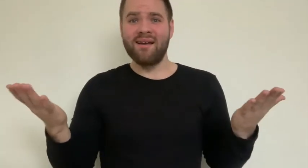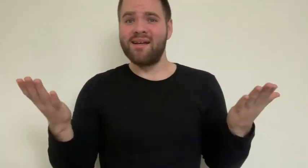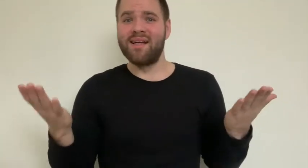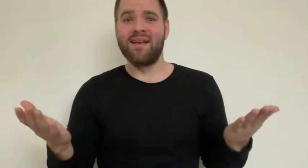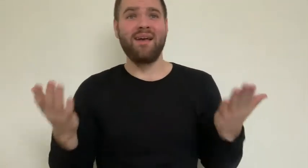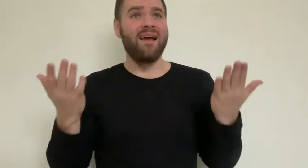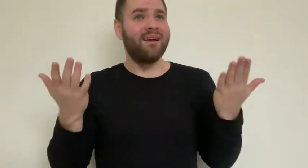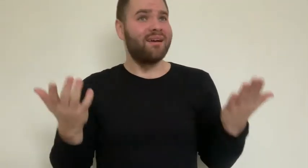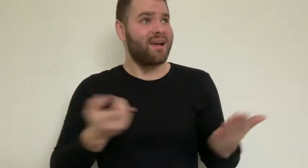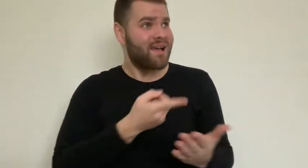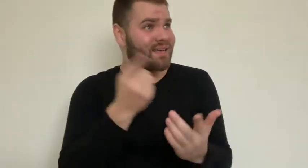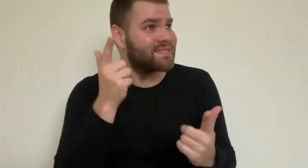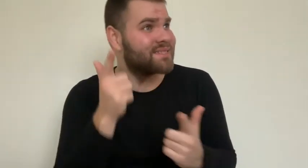These are real